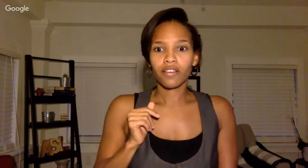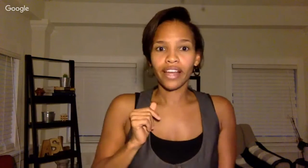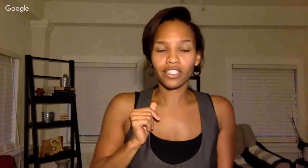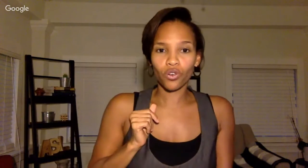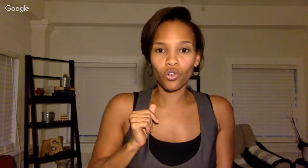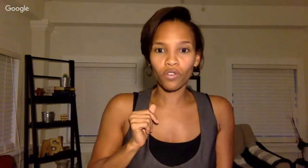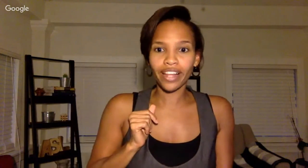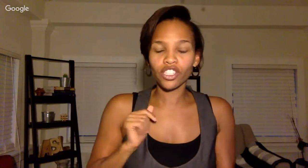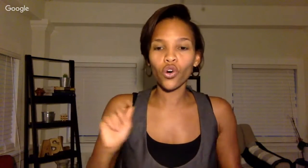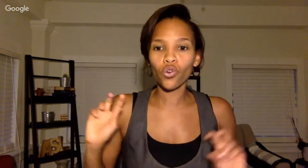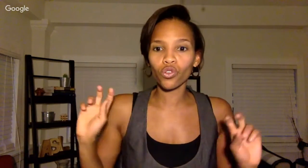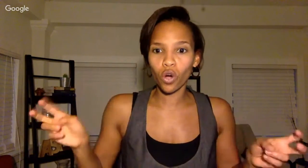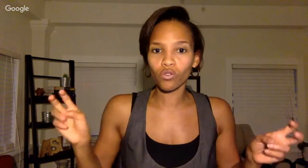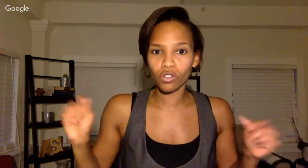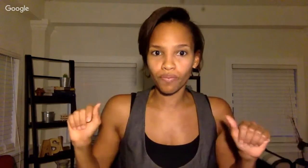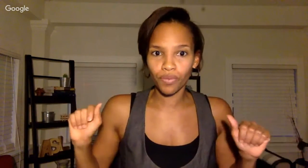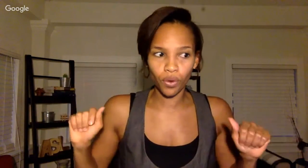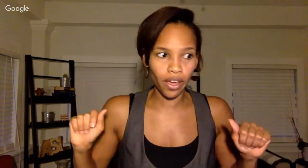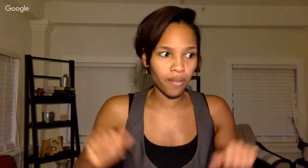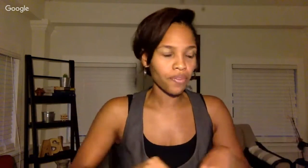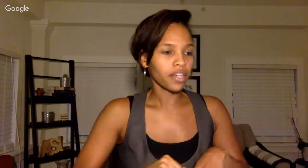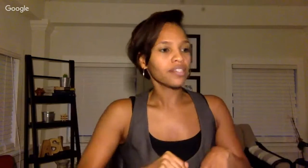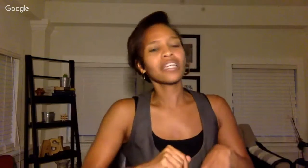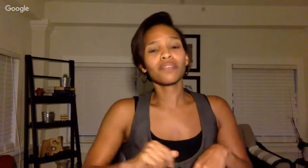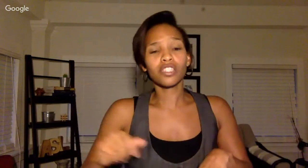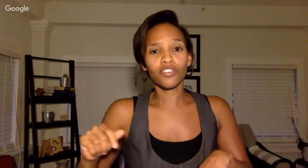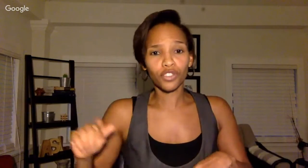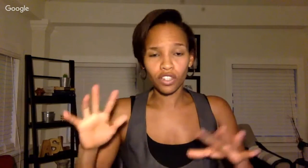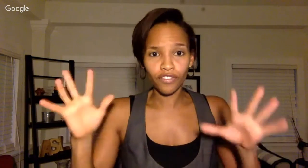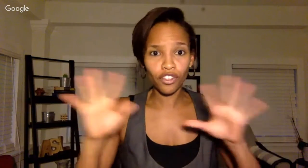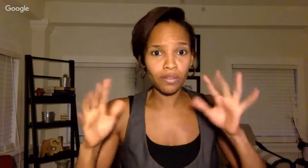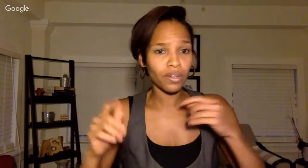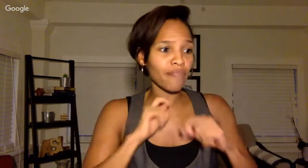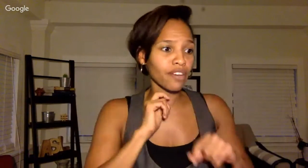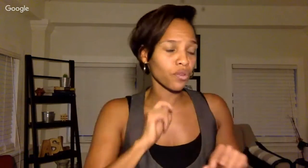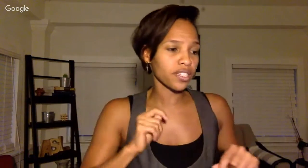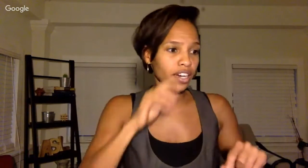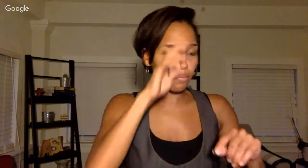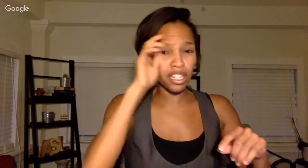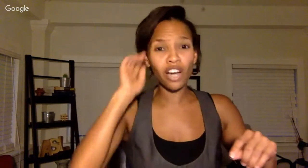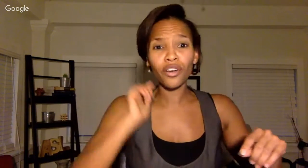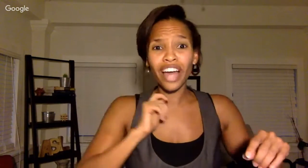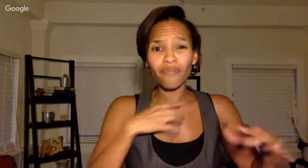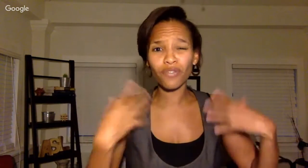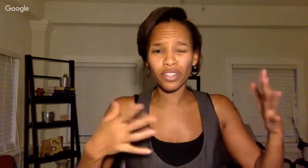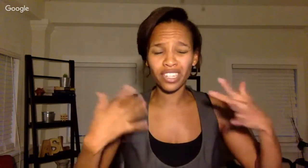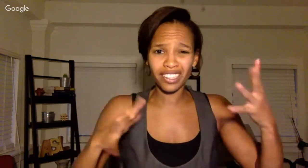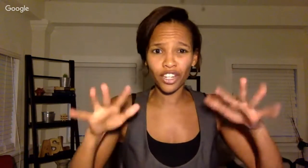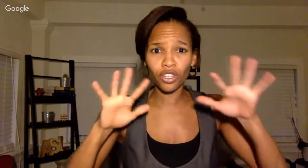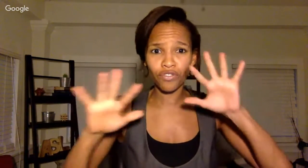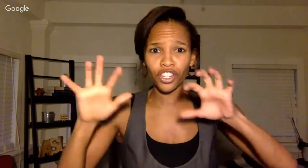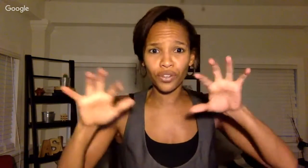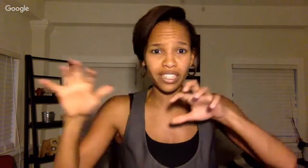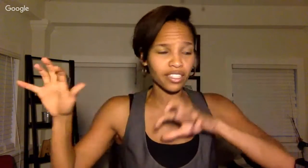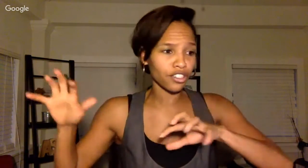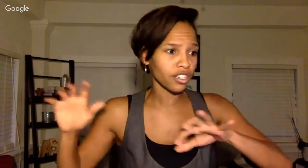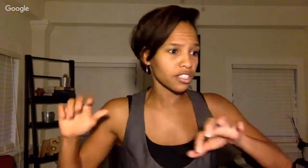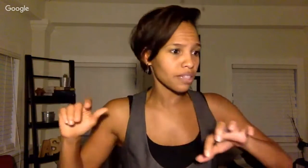that's the whole quote, okay? Sometimes it's confusing me when I have my voice on, but I only have my voice on because I know the video gets stuttery